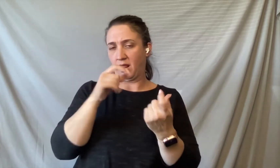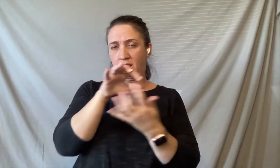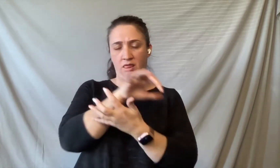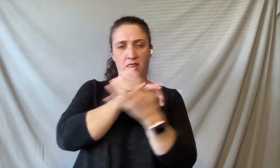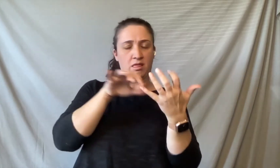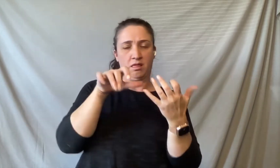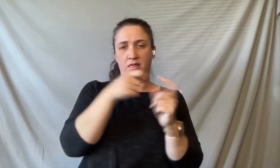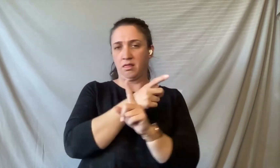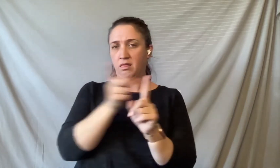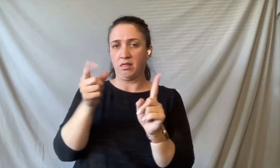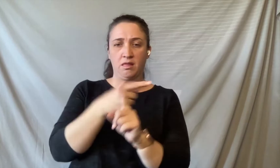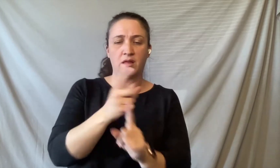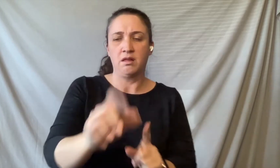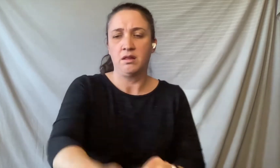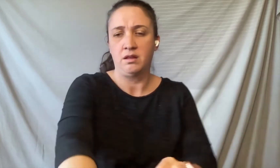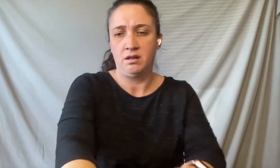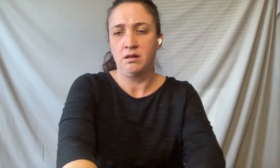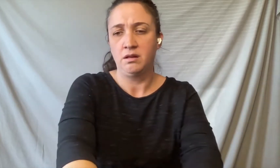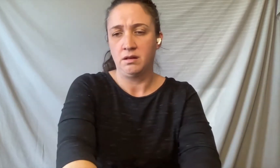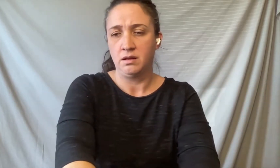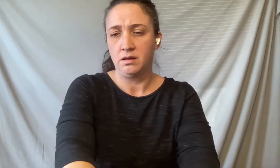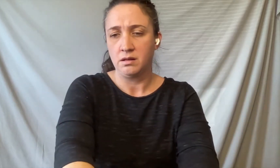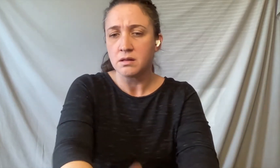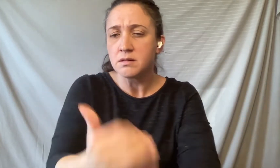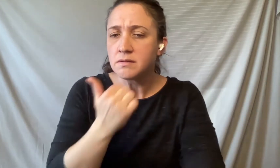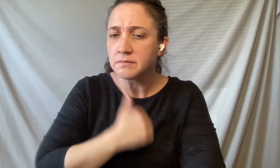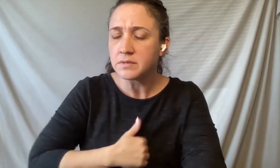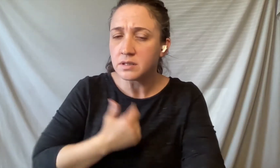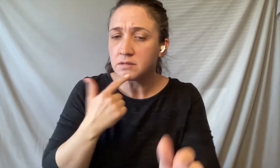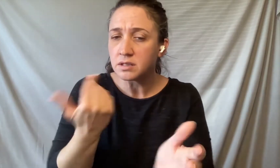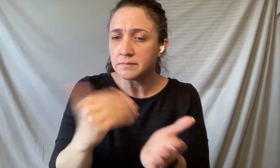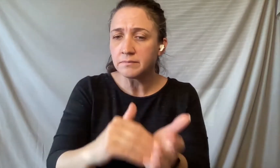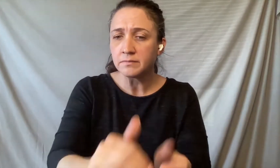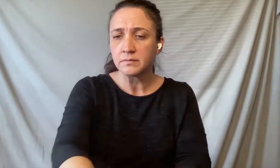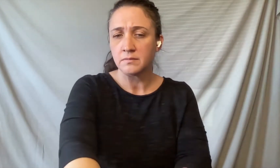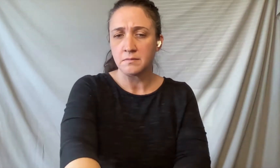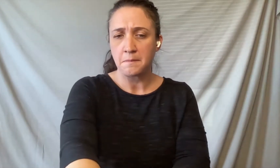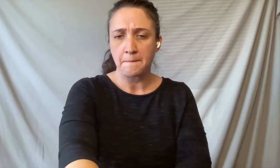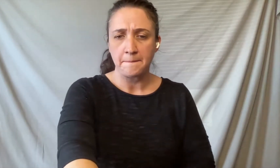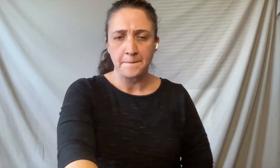the place. There are clear. Sorry?